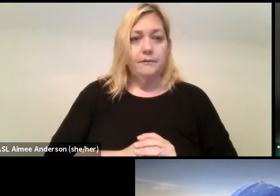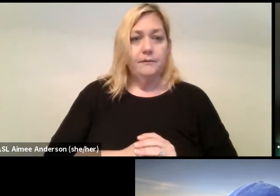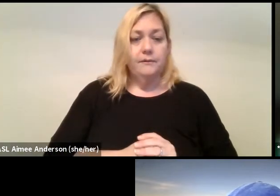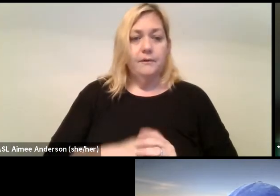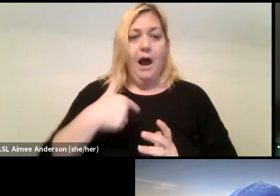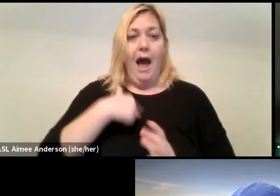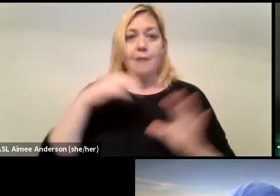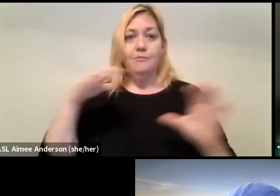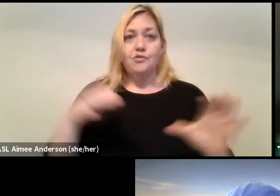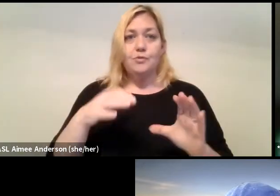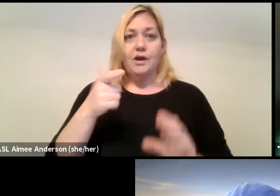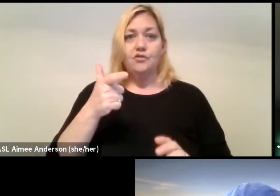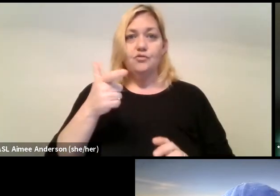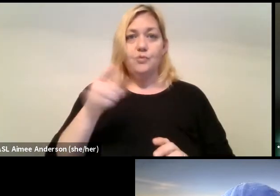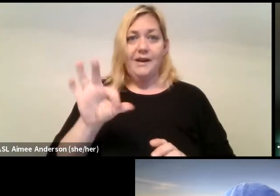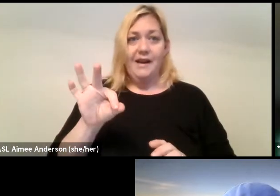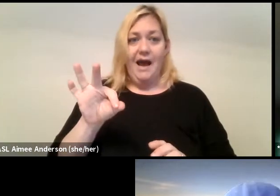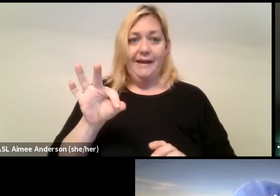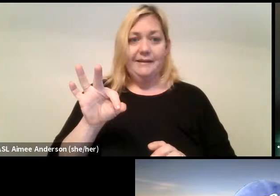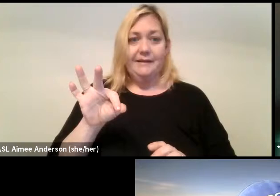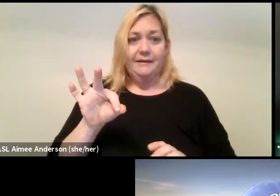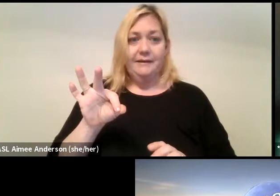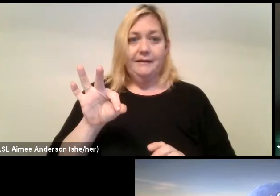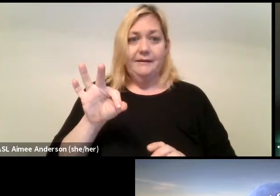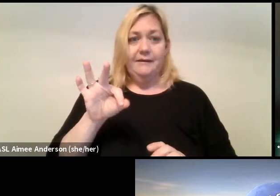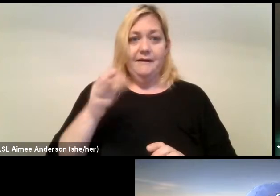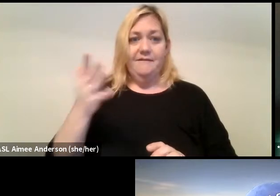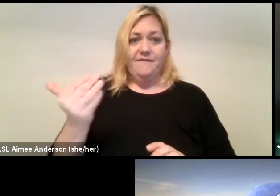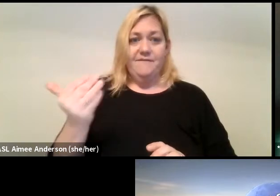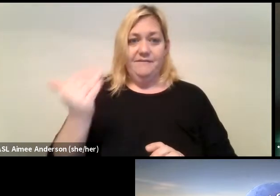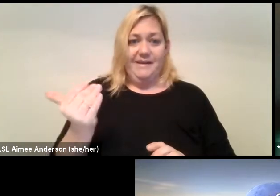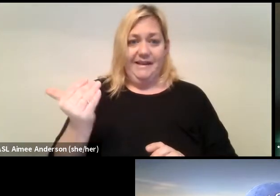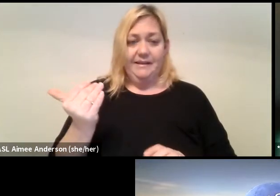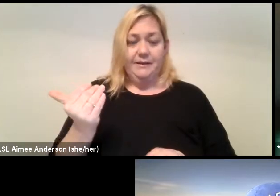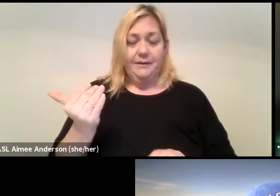2950, on 2950, we consulted